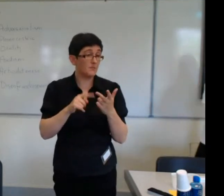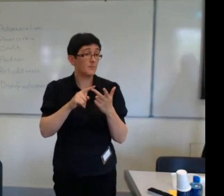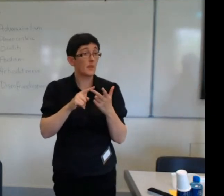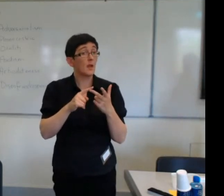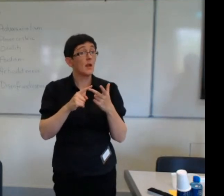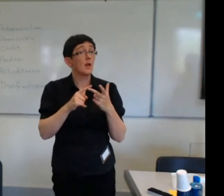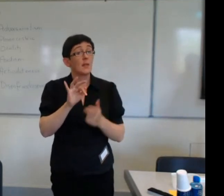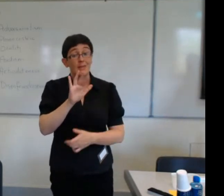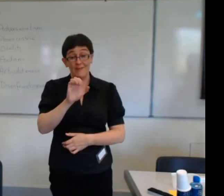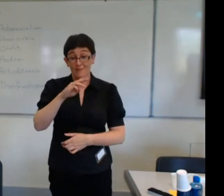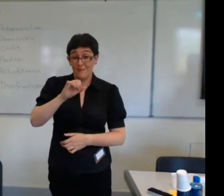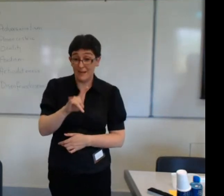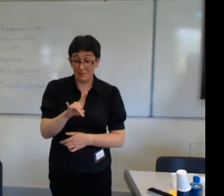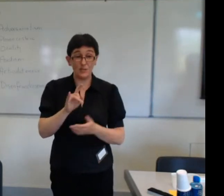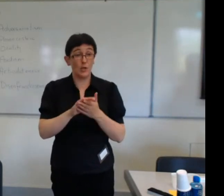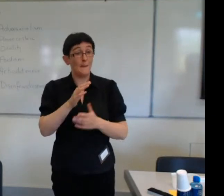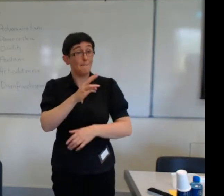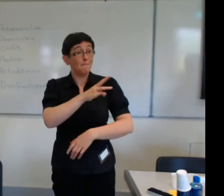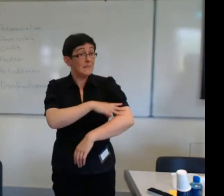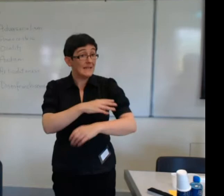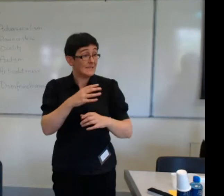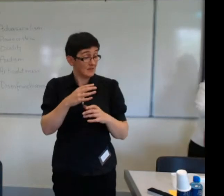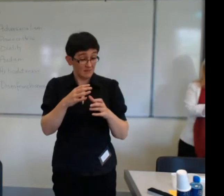force have a sign language unit, did you know?